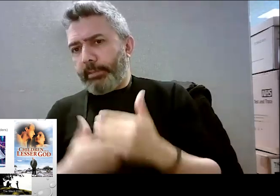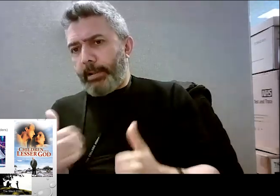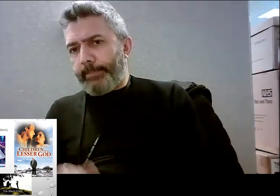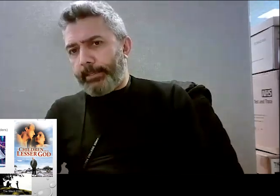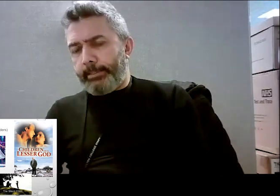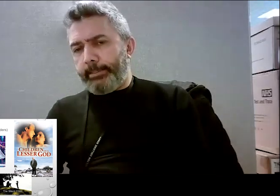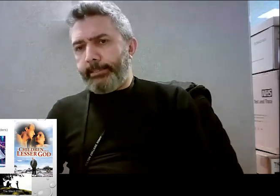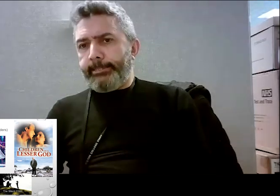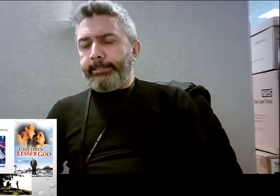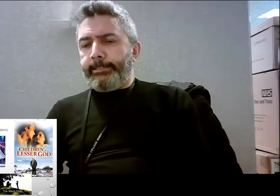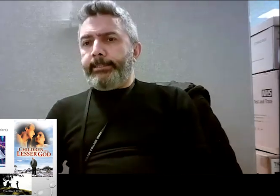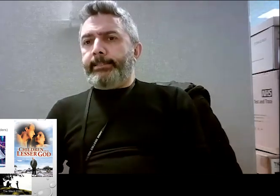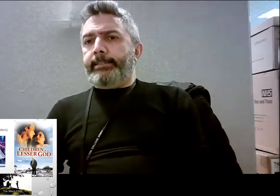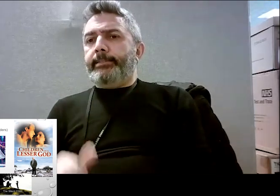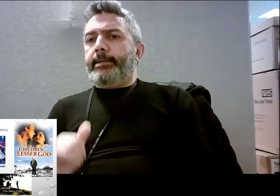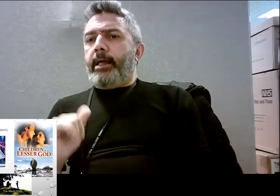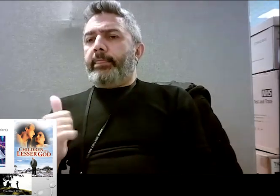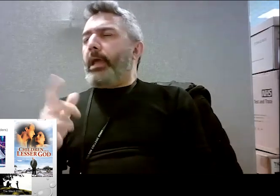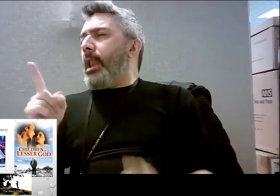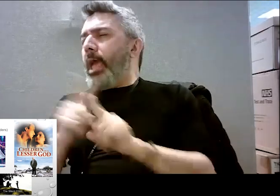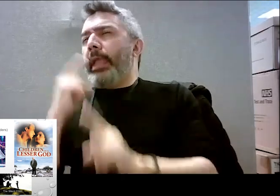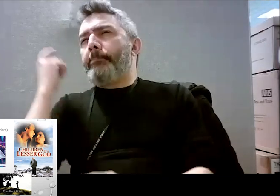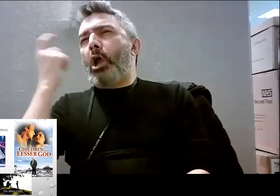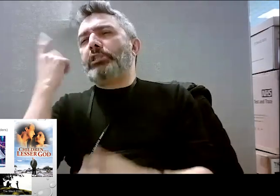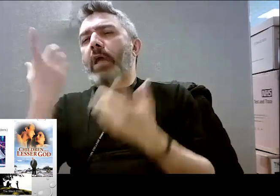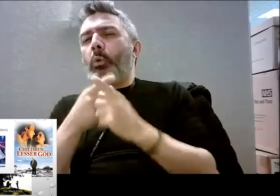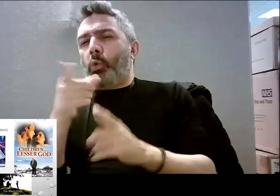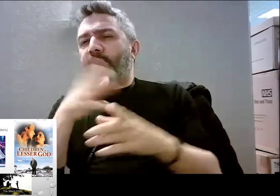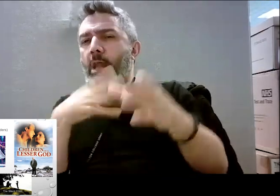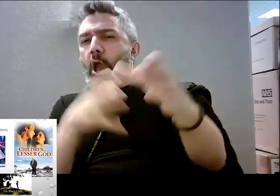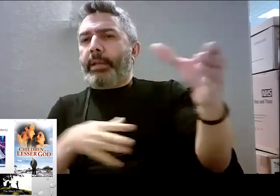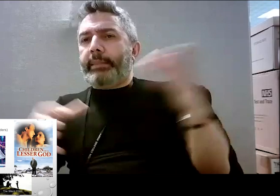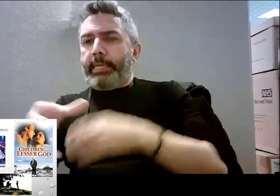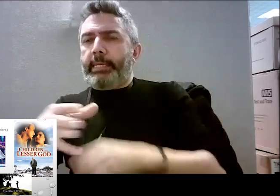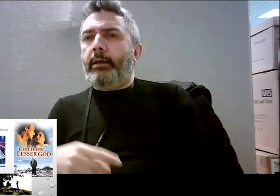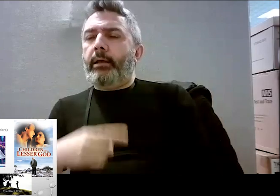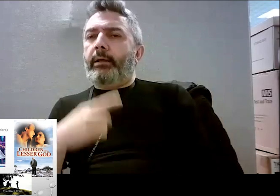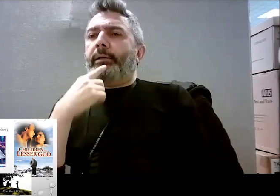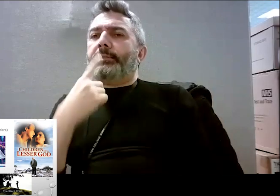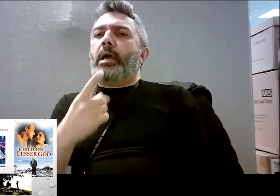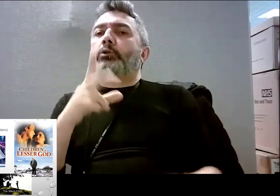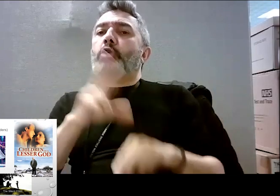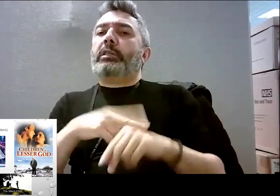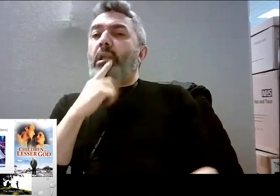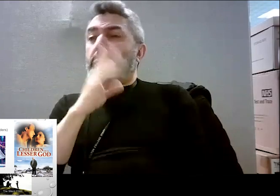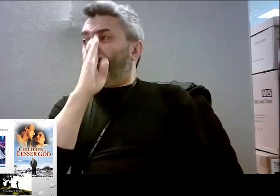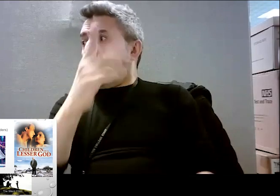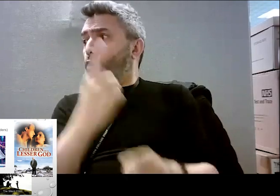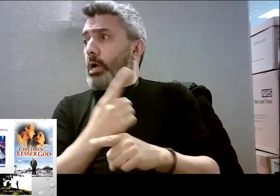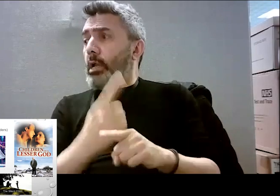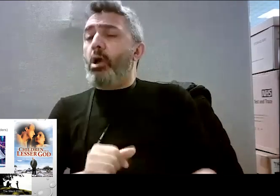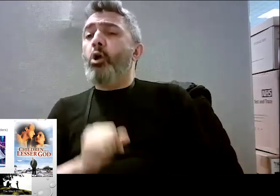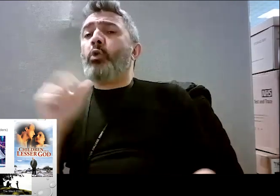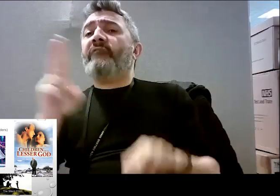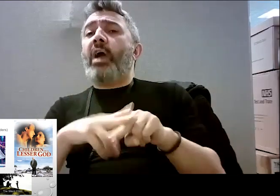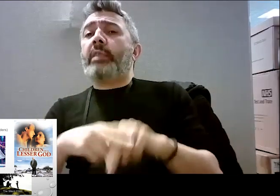to the hospital. So trying to think how you'd feel, and the doctor